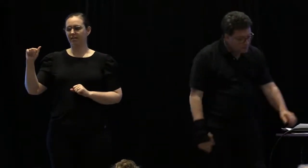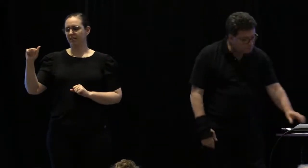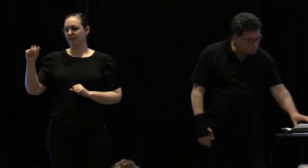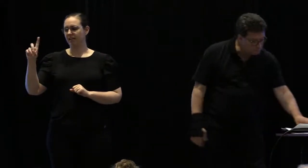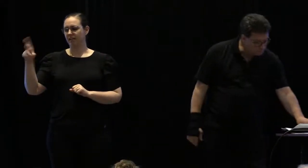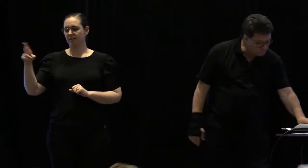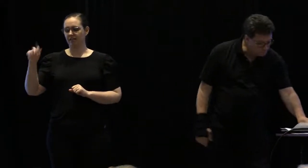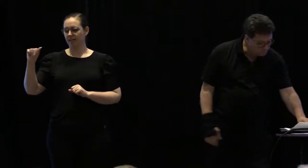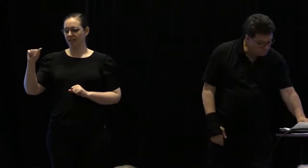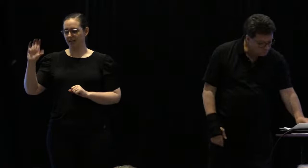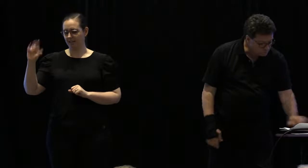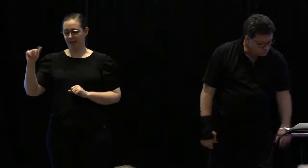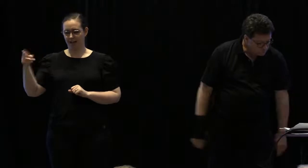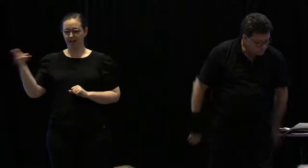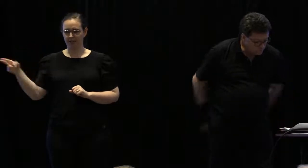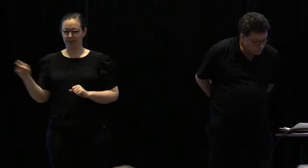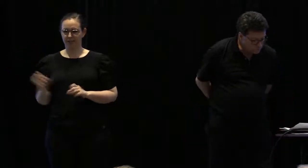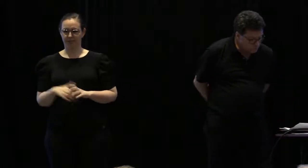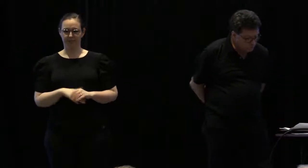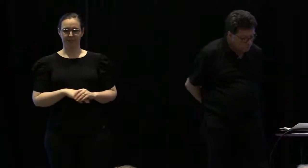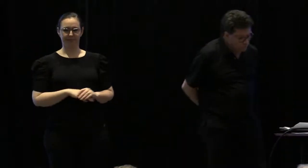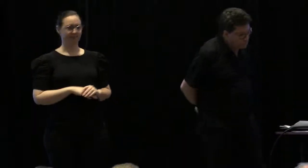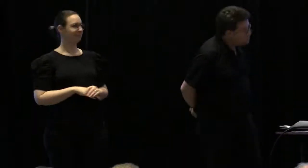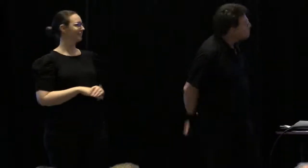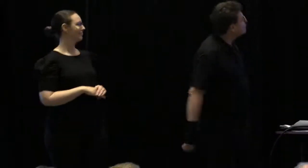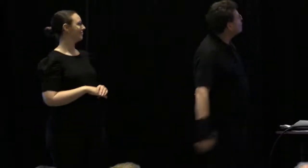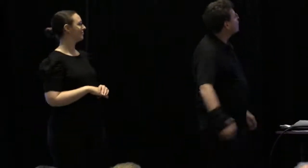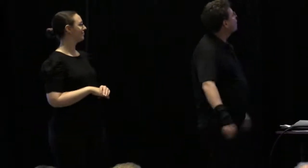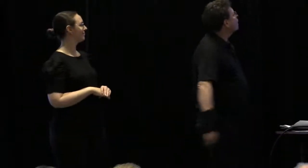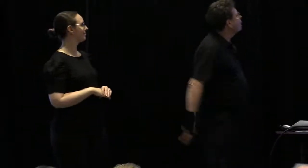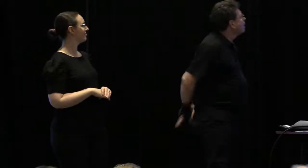Hard of Hearing Association, Marilyn Dahle,